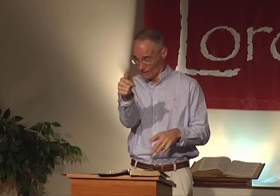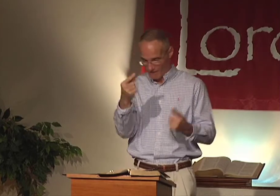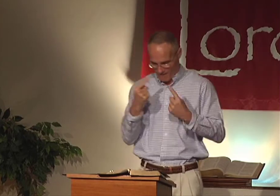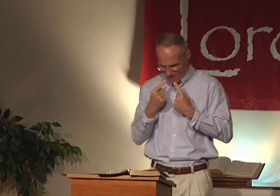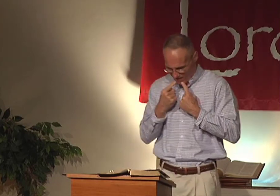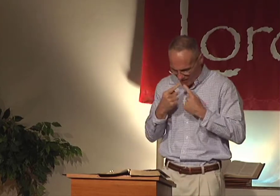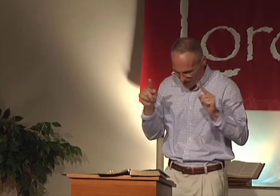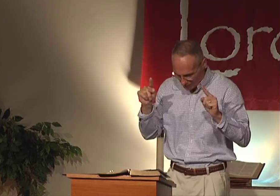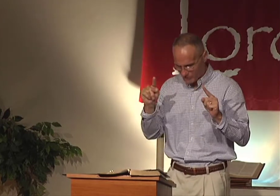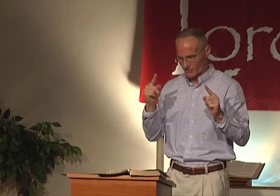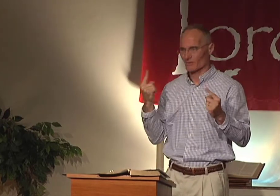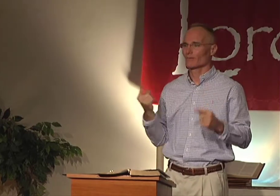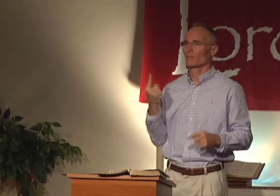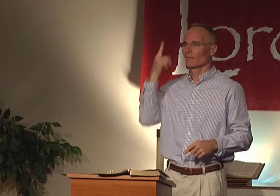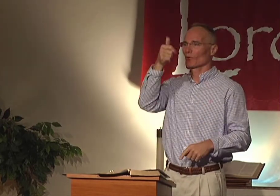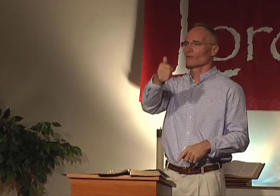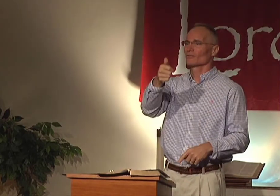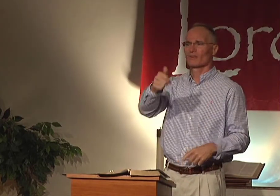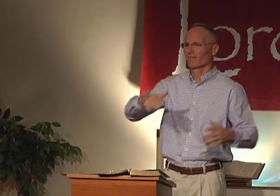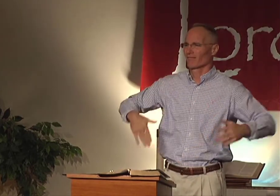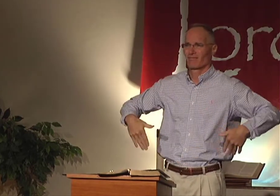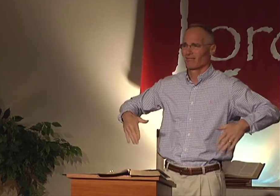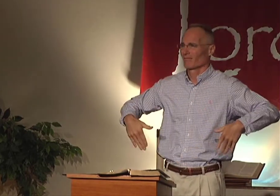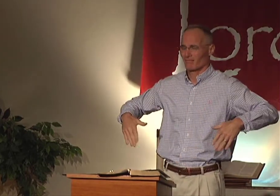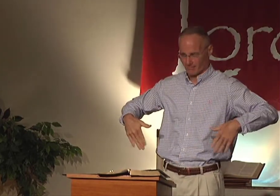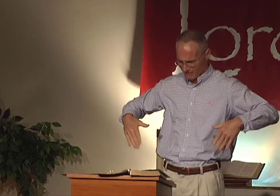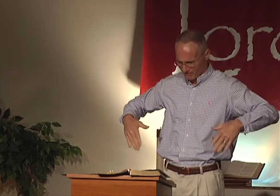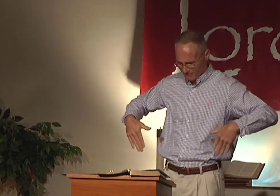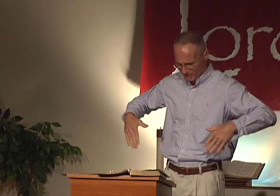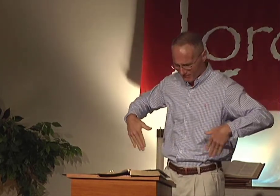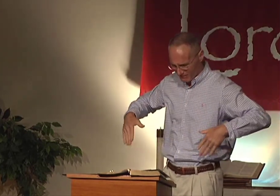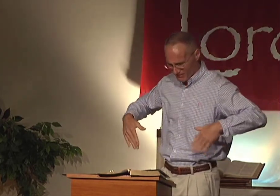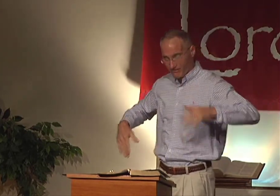Talking about you. Have accomplished something for yourself? No, you haven't.